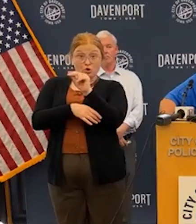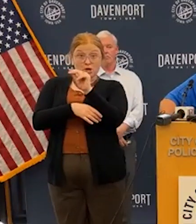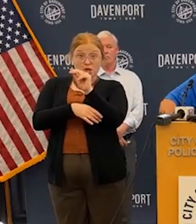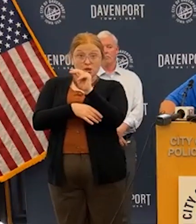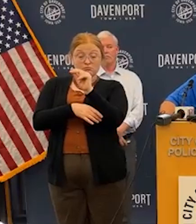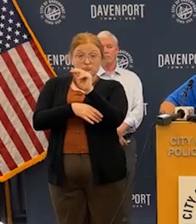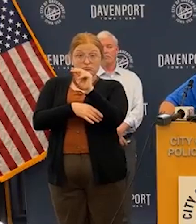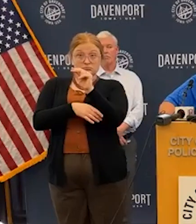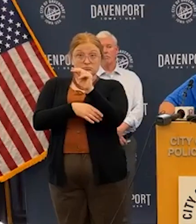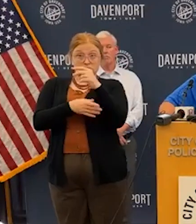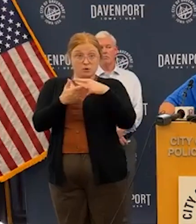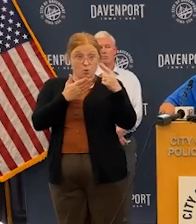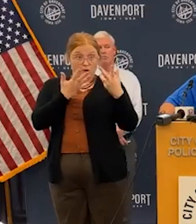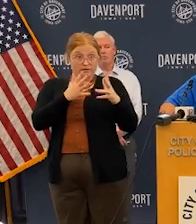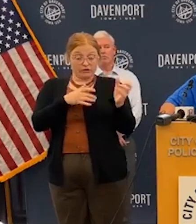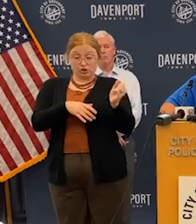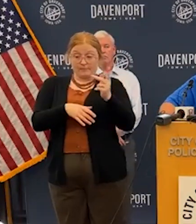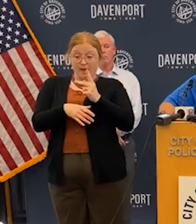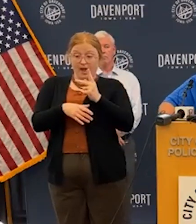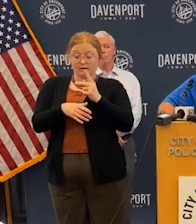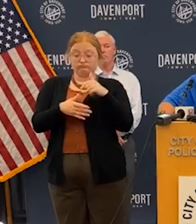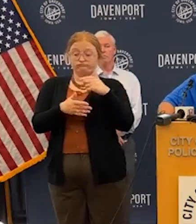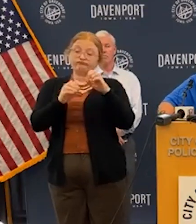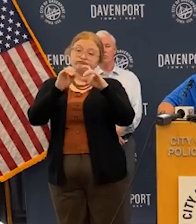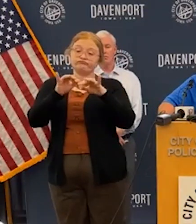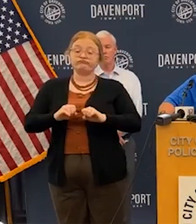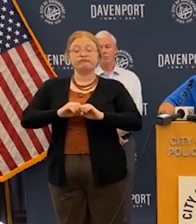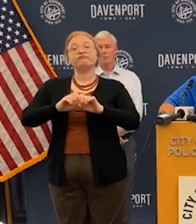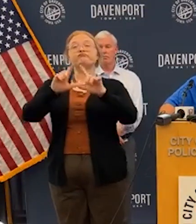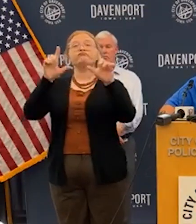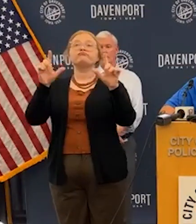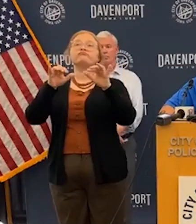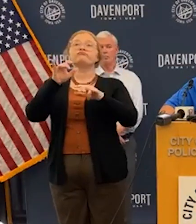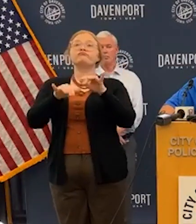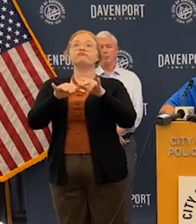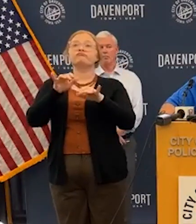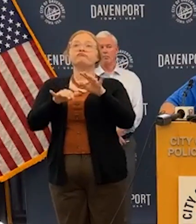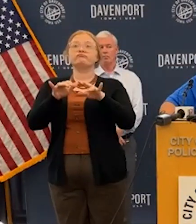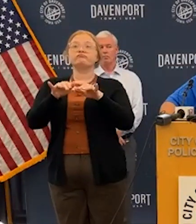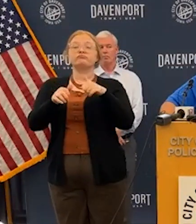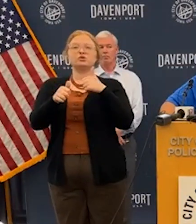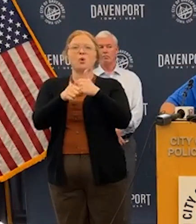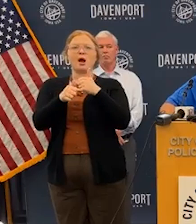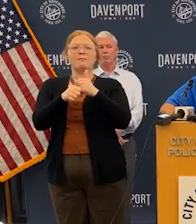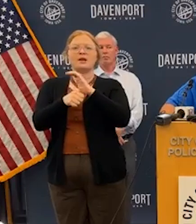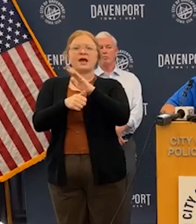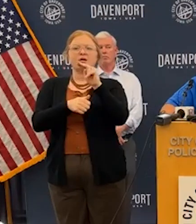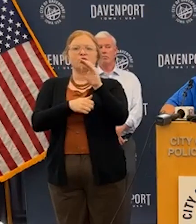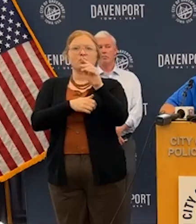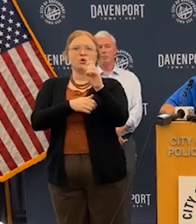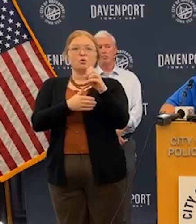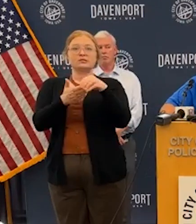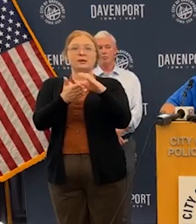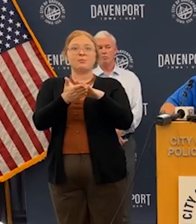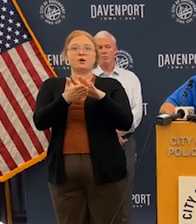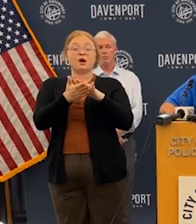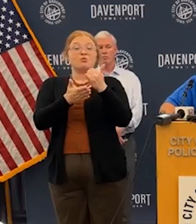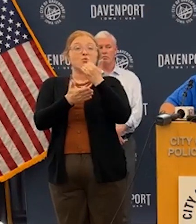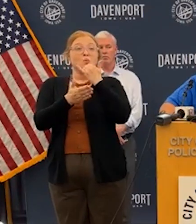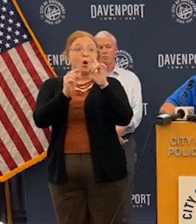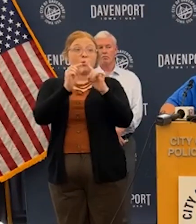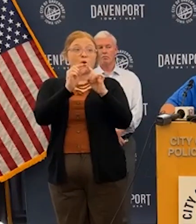went into the system to update their notes from that inspection and noticed that they had in error marked it pass when they created the